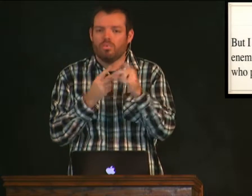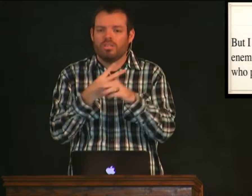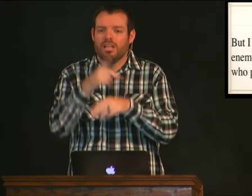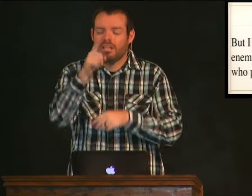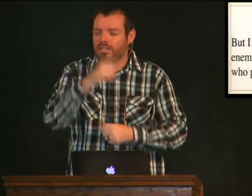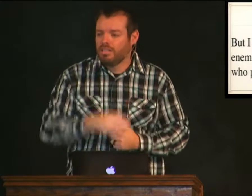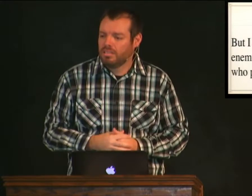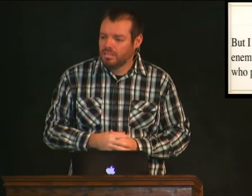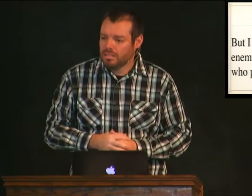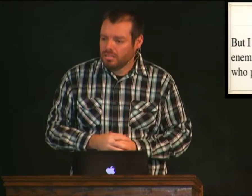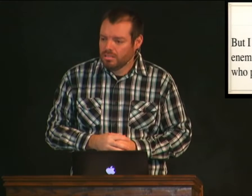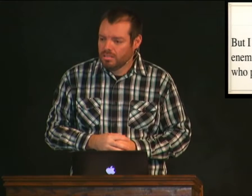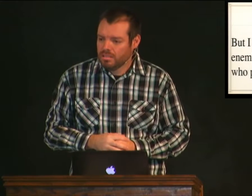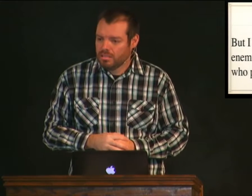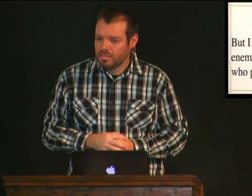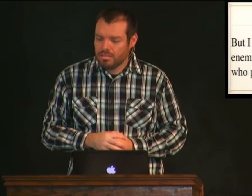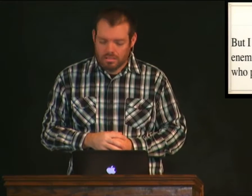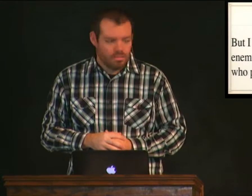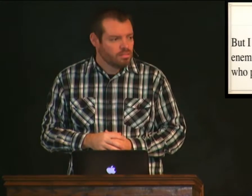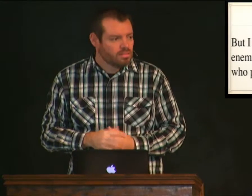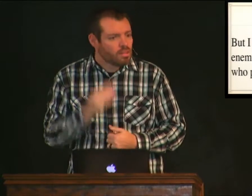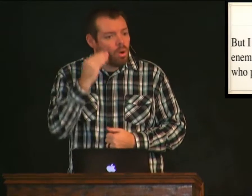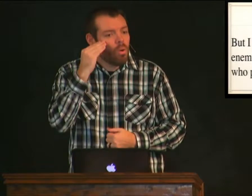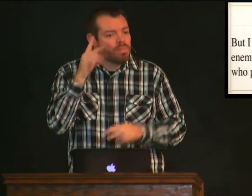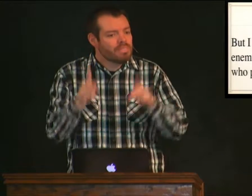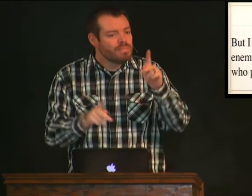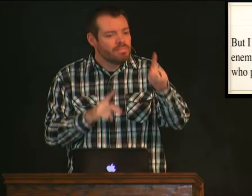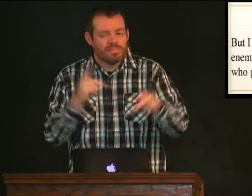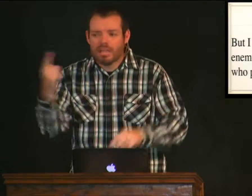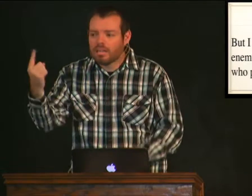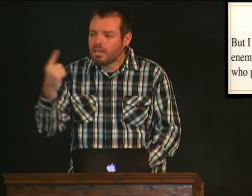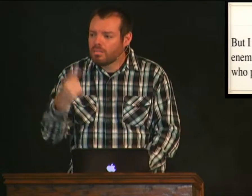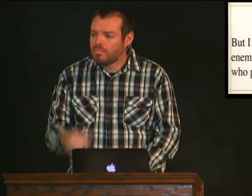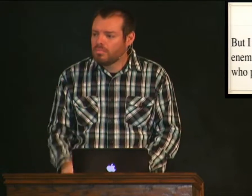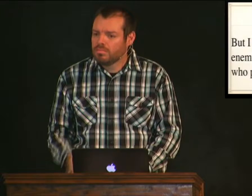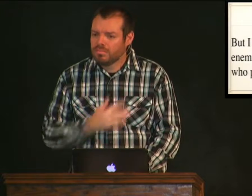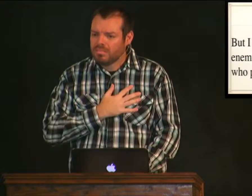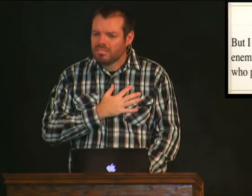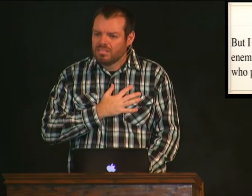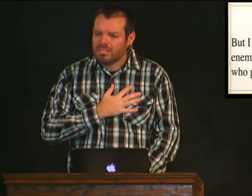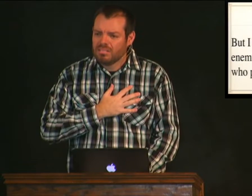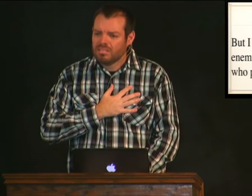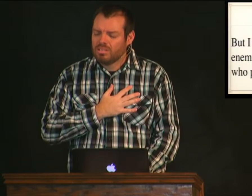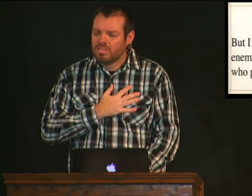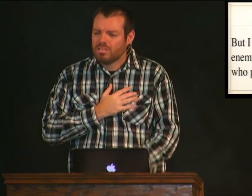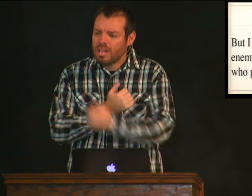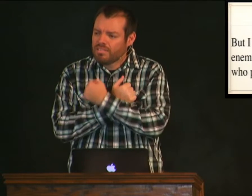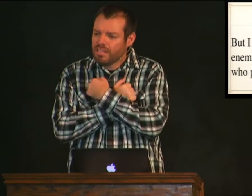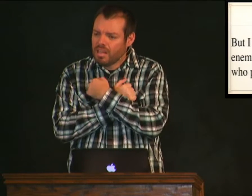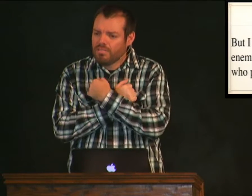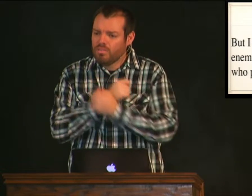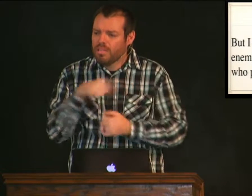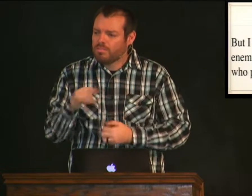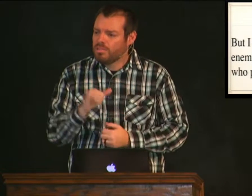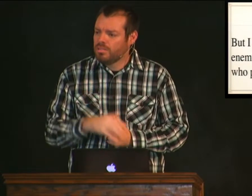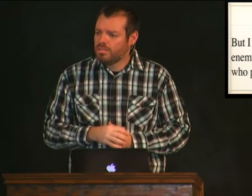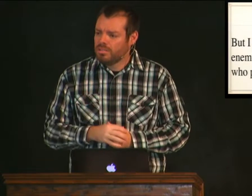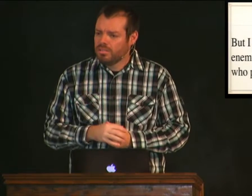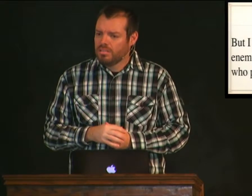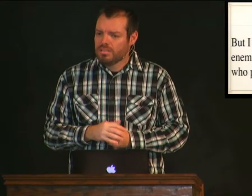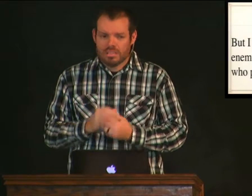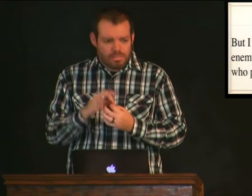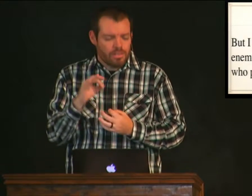Love and well not that. The homeless people that come, we have to love for them